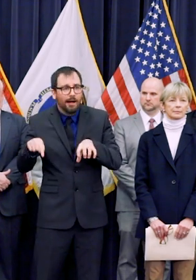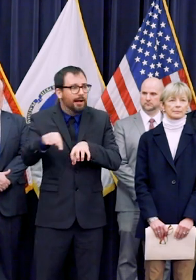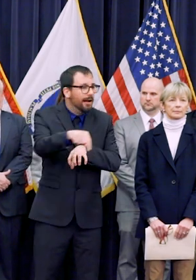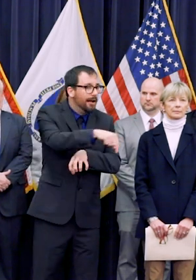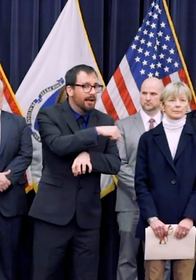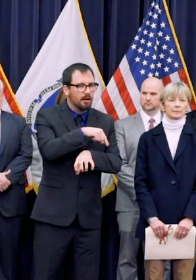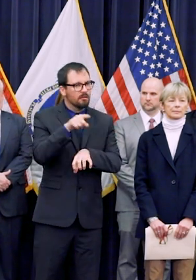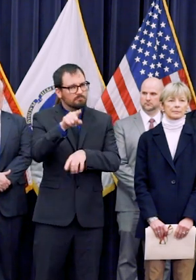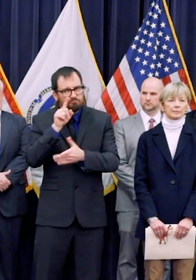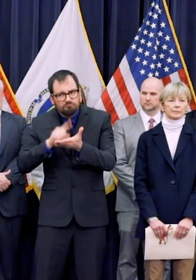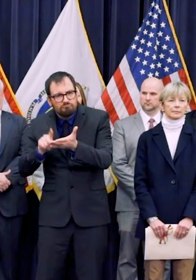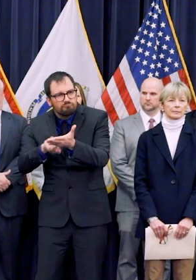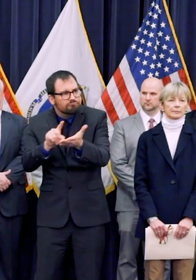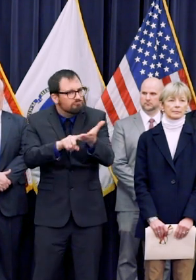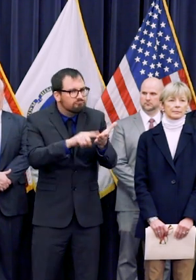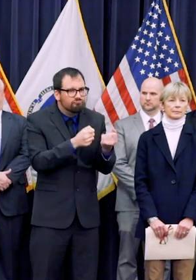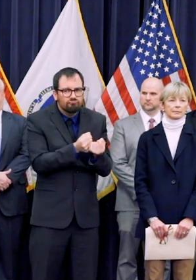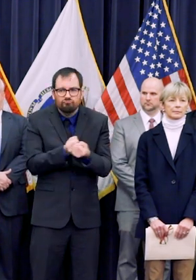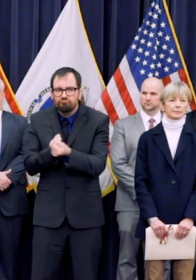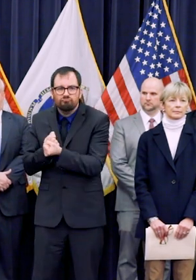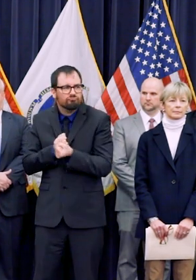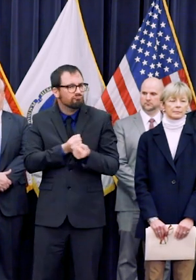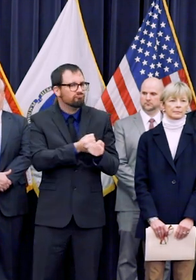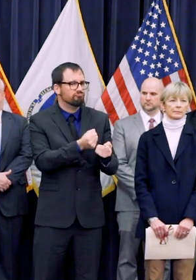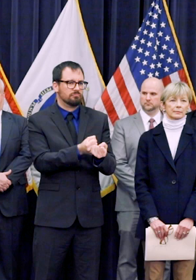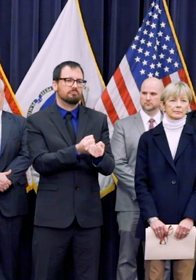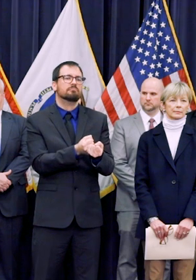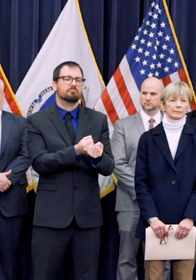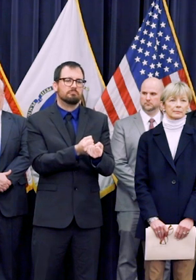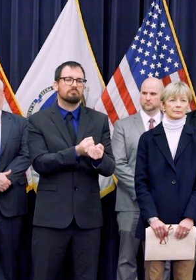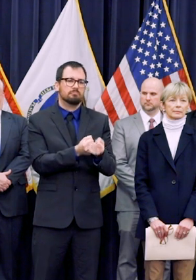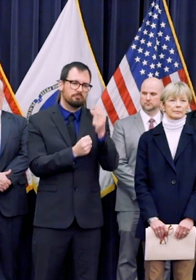day. As a reminder, you can always visit